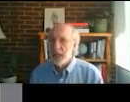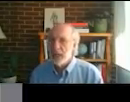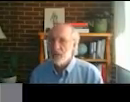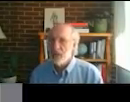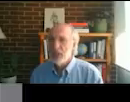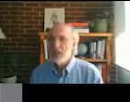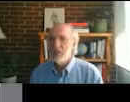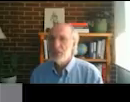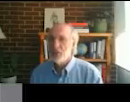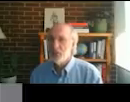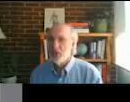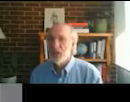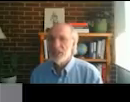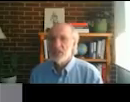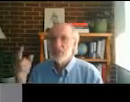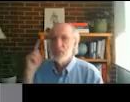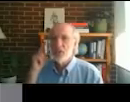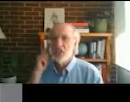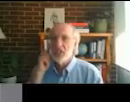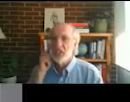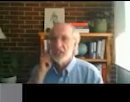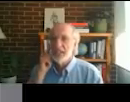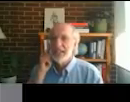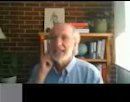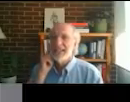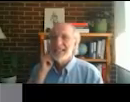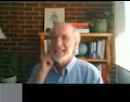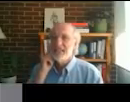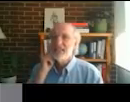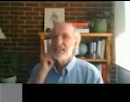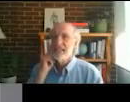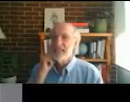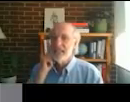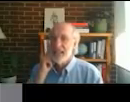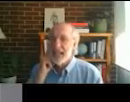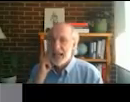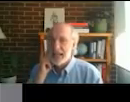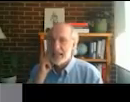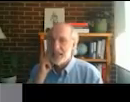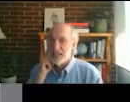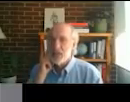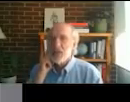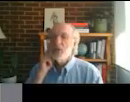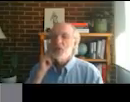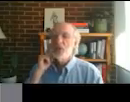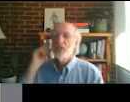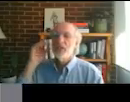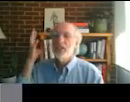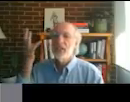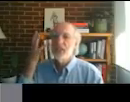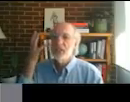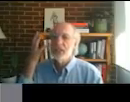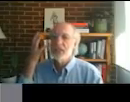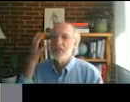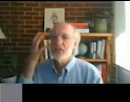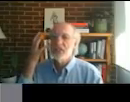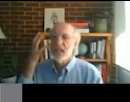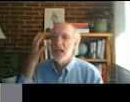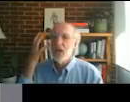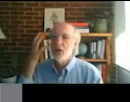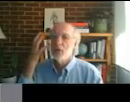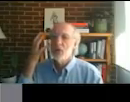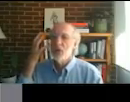primarily about individuals with autism whose hearing is intact, so that the hearing of